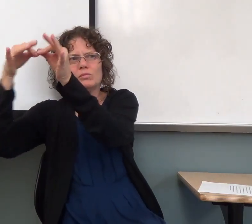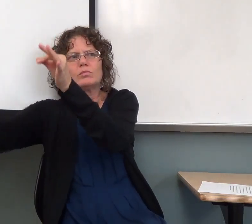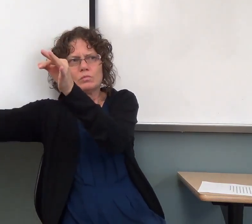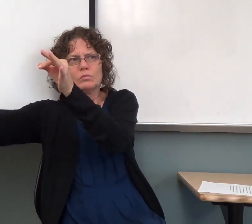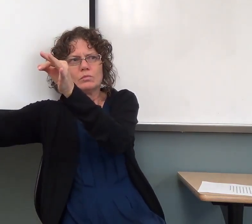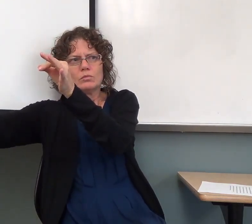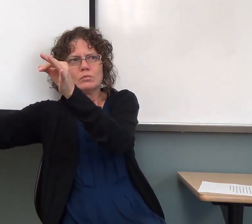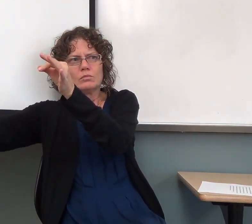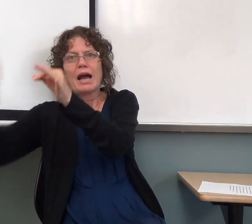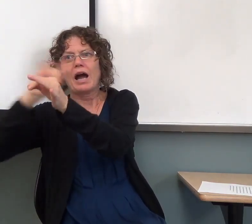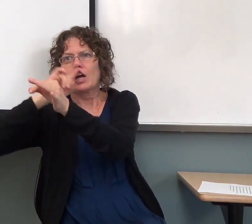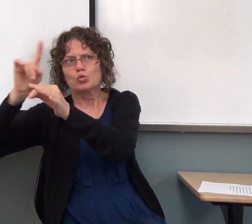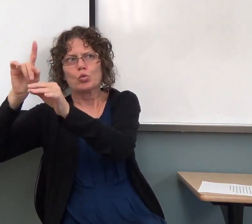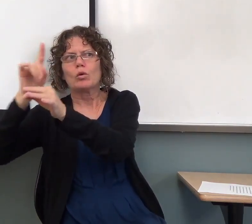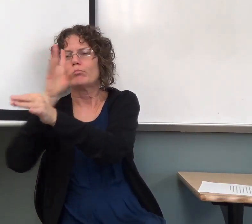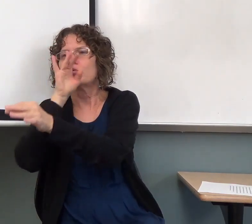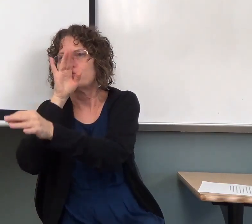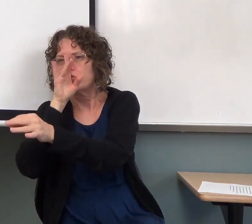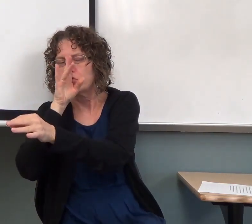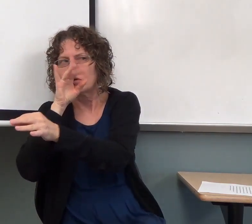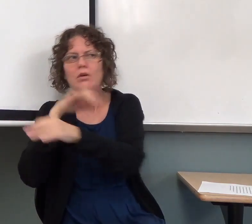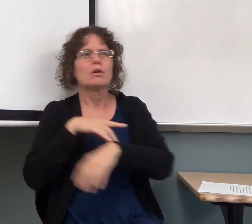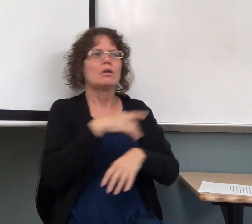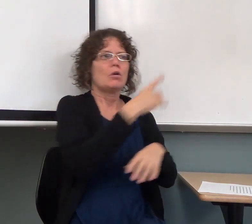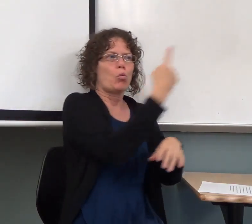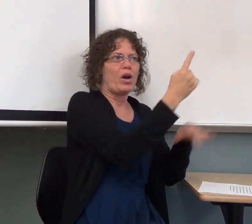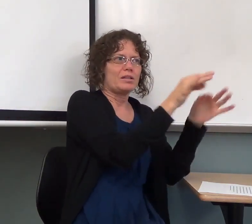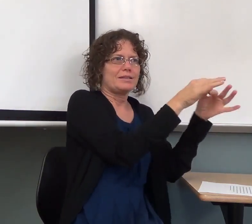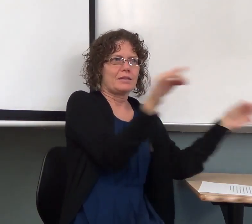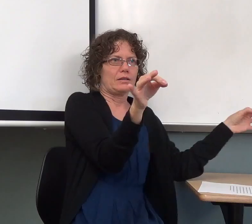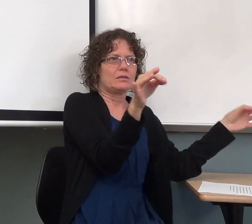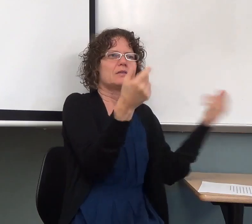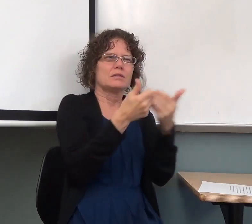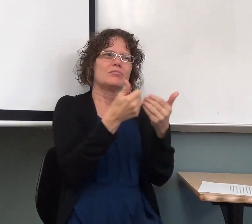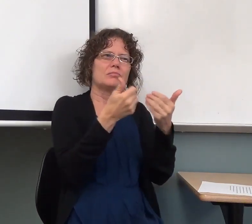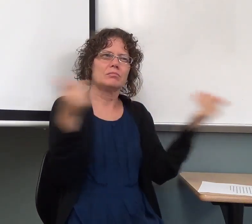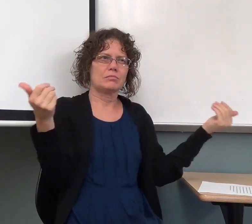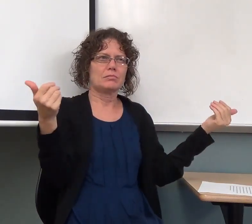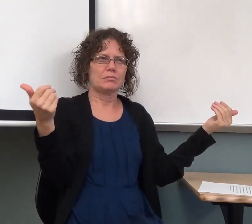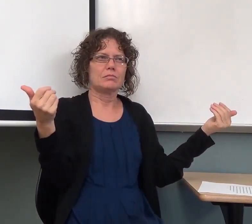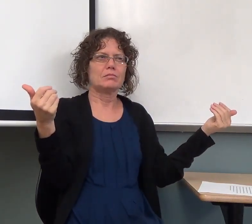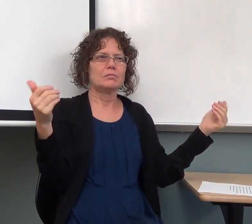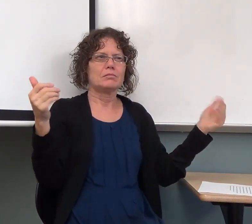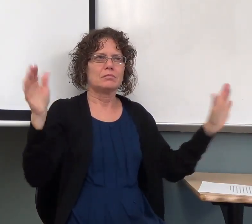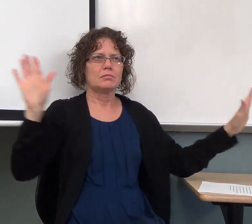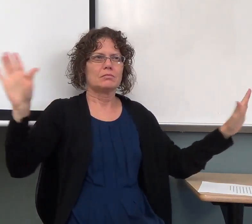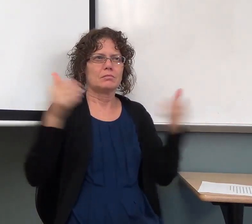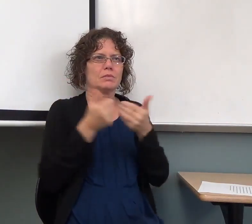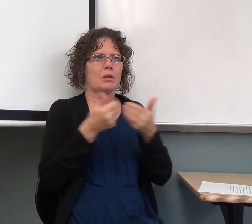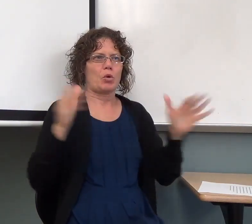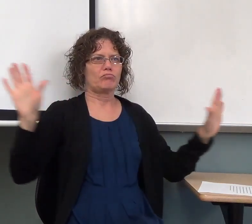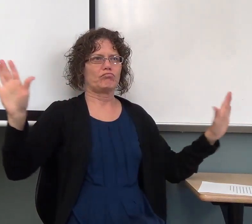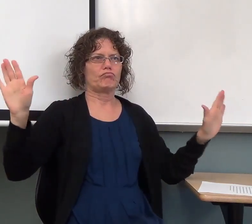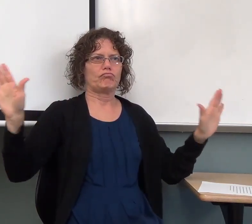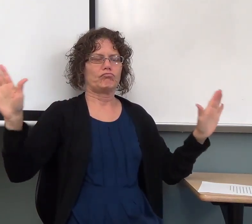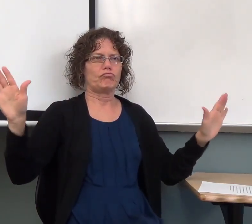and one is a sentence. Okay? Everybody understand those 2 things? They're both sentences, but they're one's words of someone that said something, and